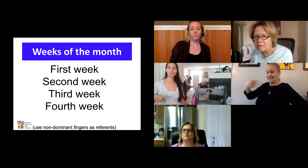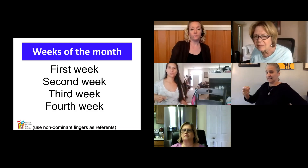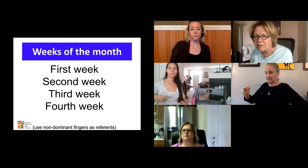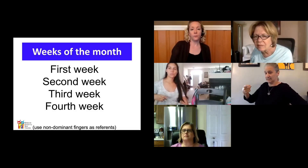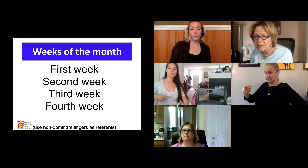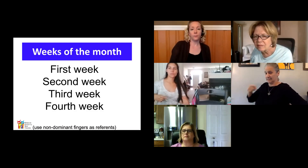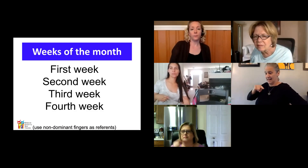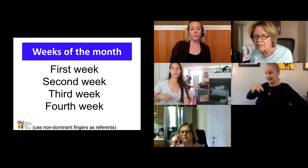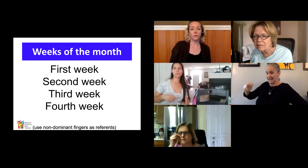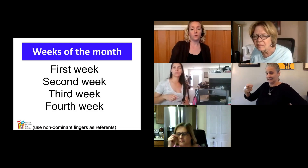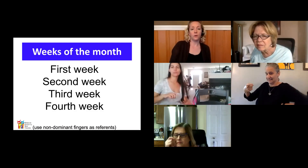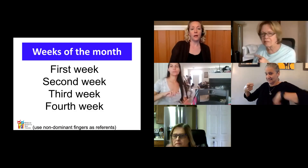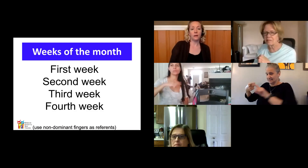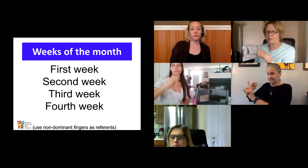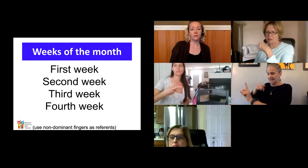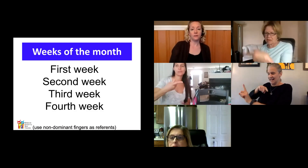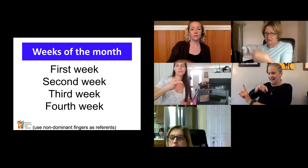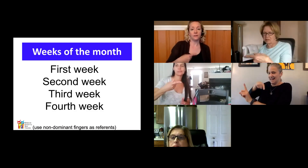Okay. So next